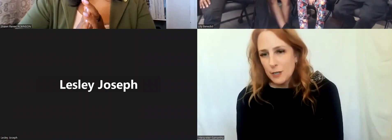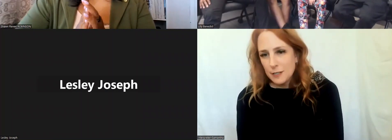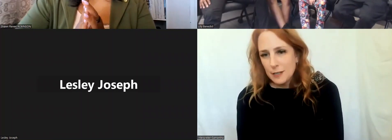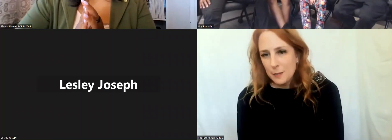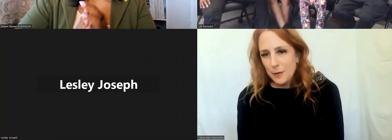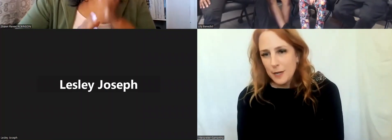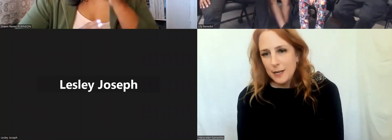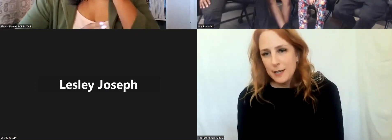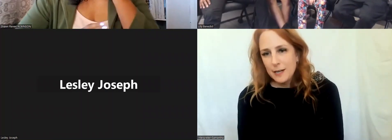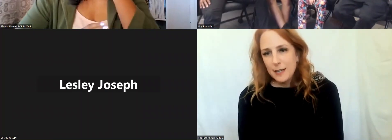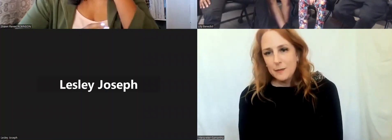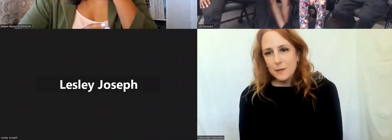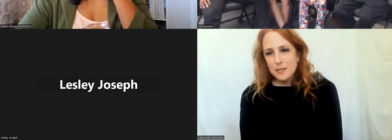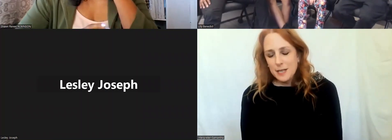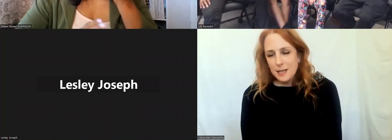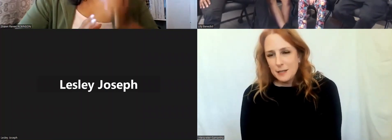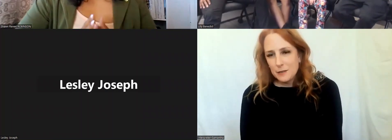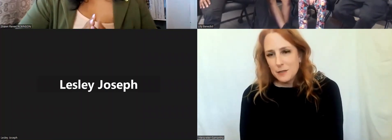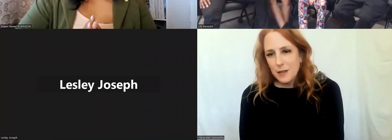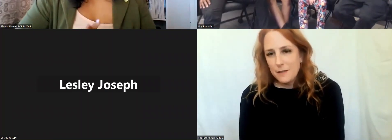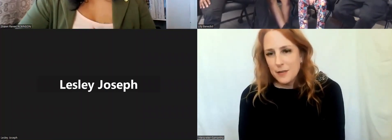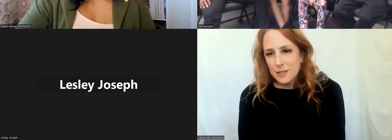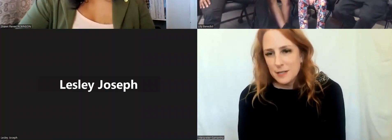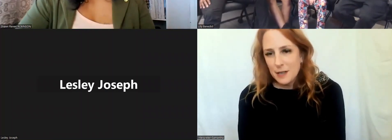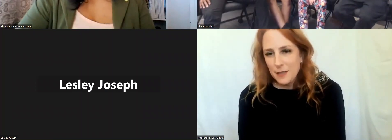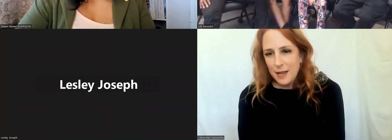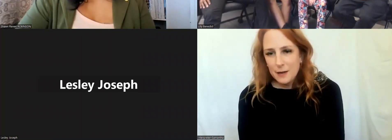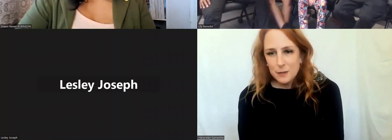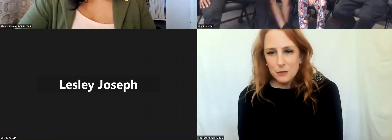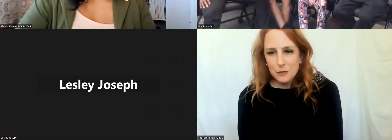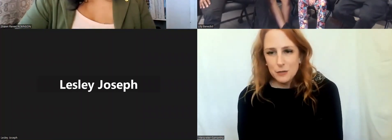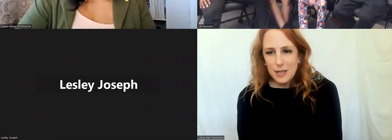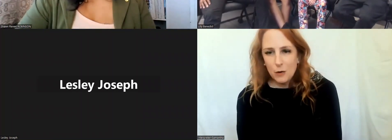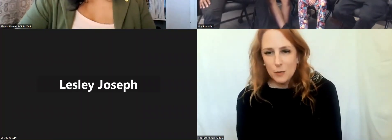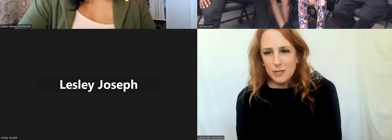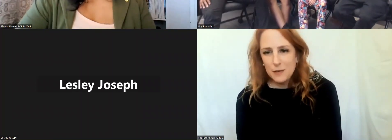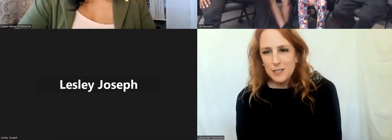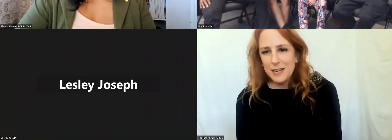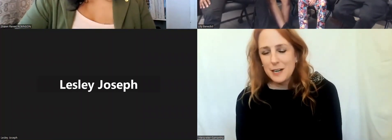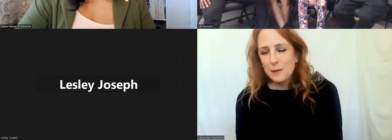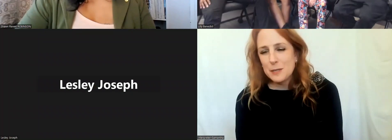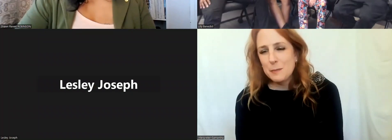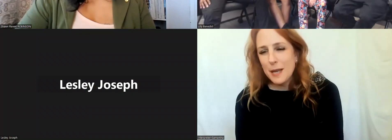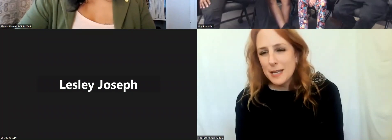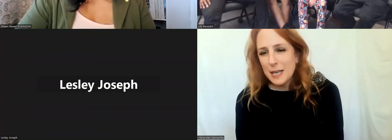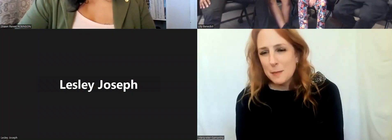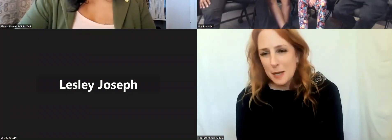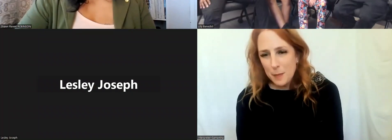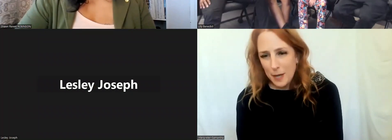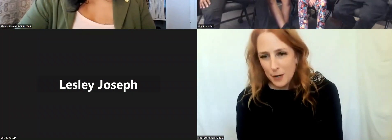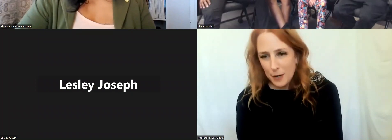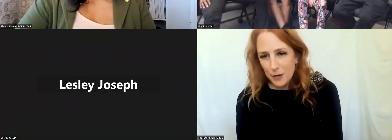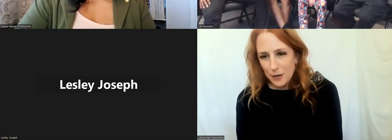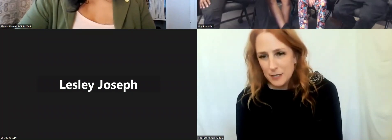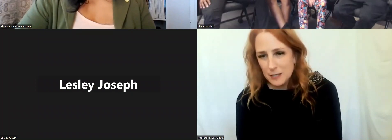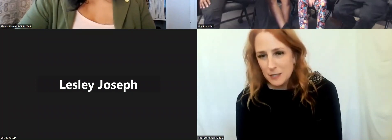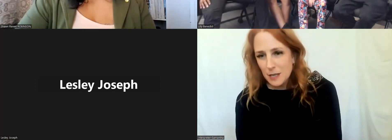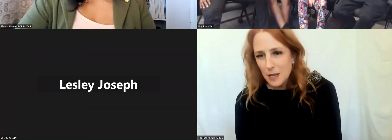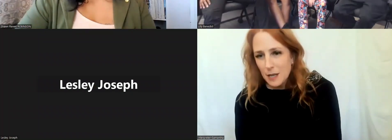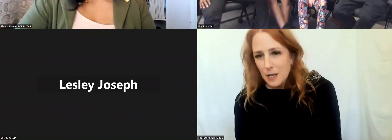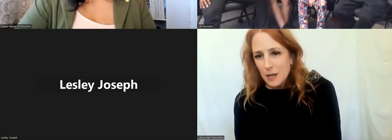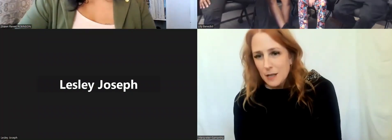really trying to lip read, and again with C, that there's an emphasis on that, and I was using that almost every day, and I was begging my